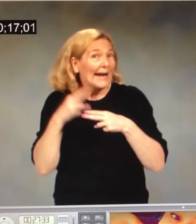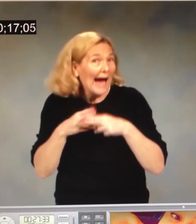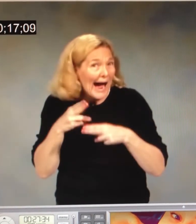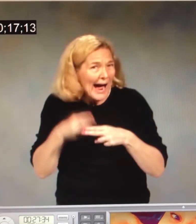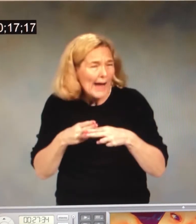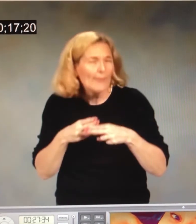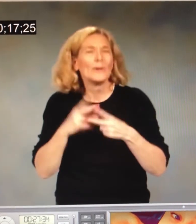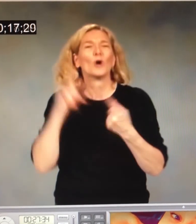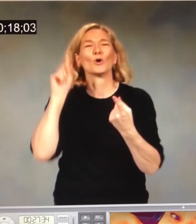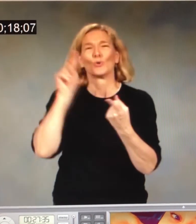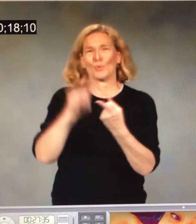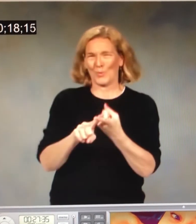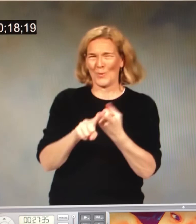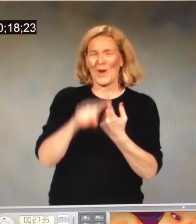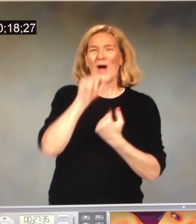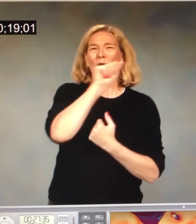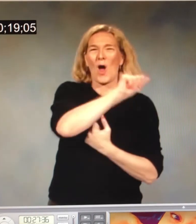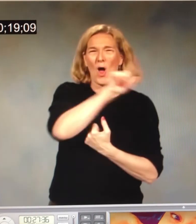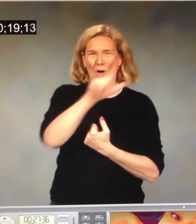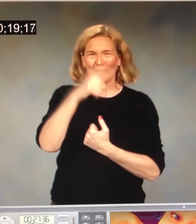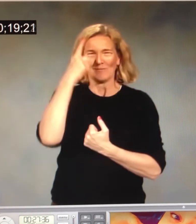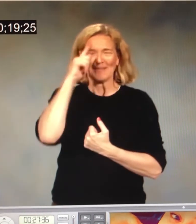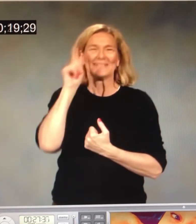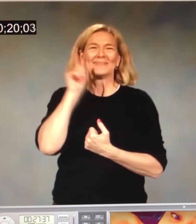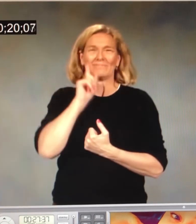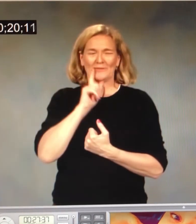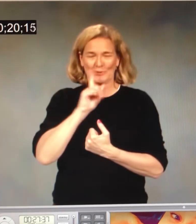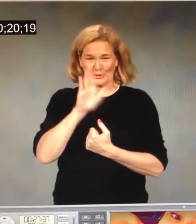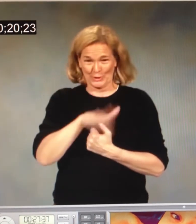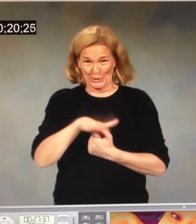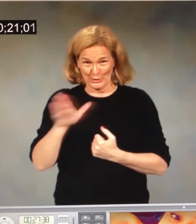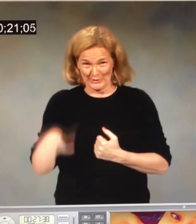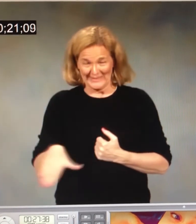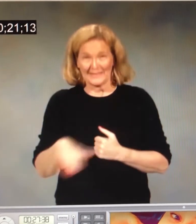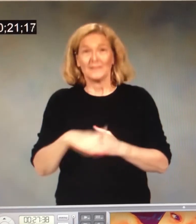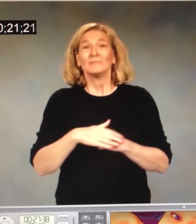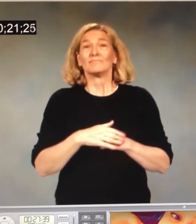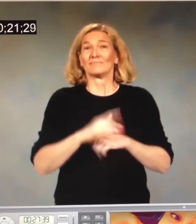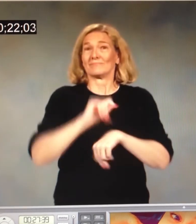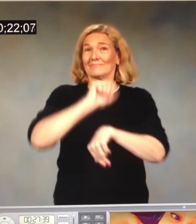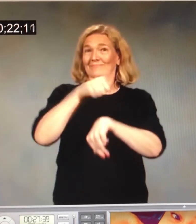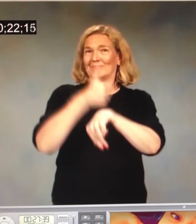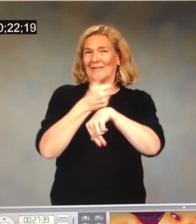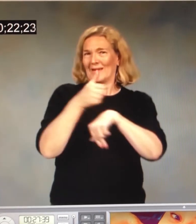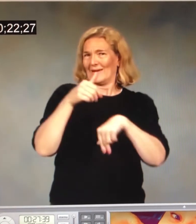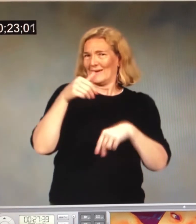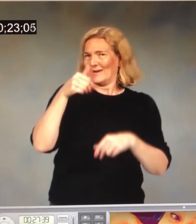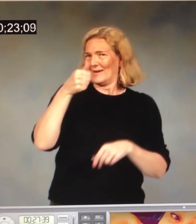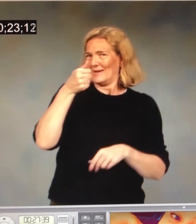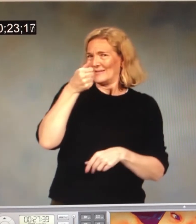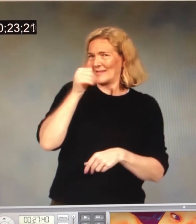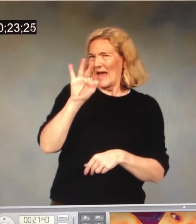But we really changed the focus of the organization and the name to All for Deaf Children.